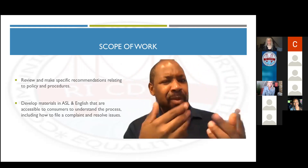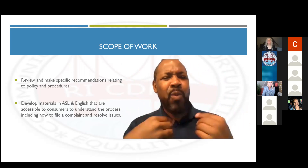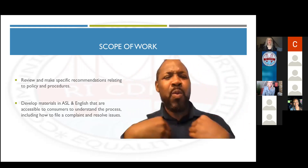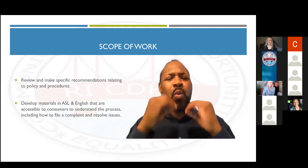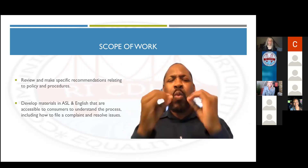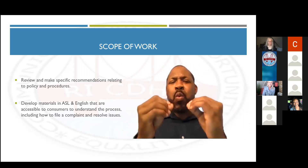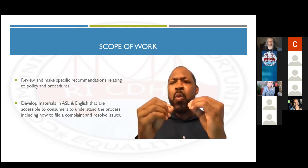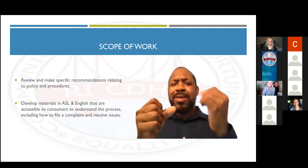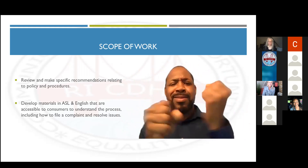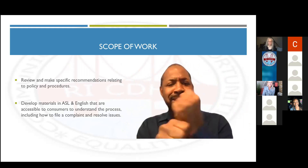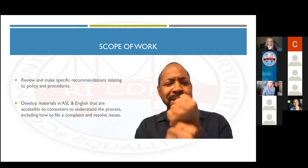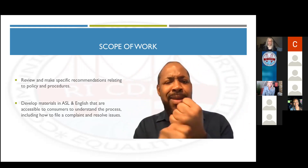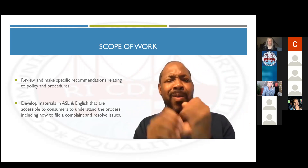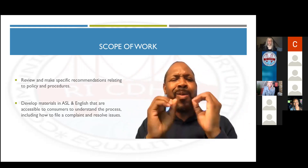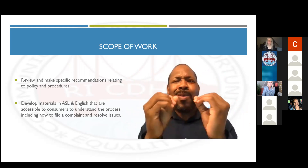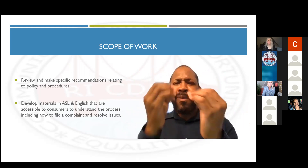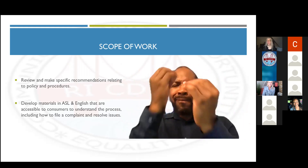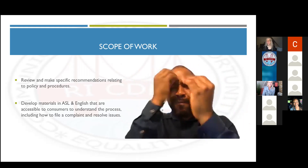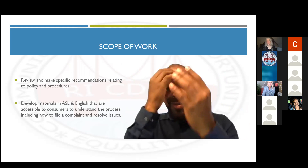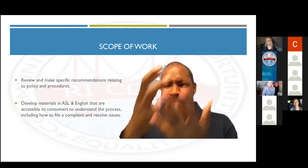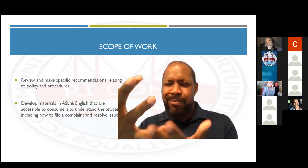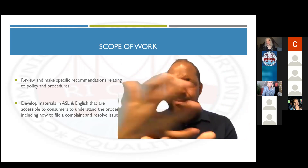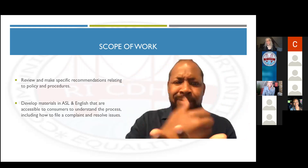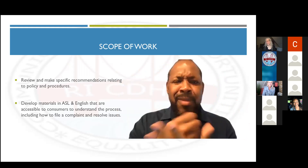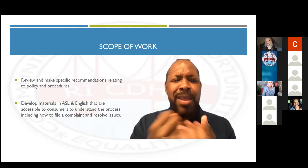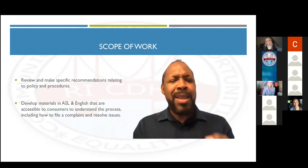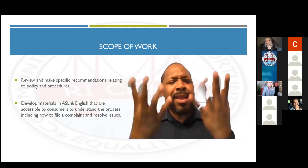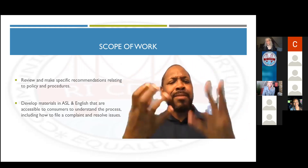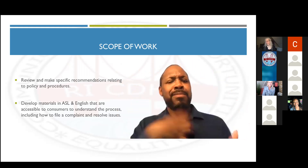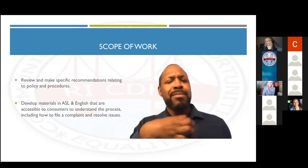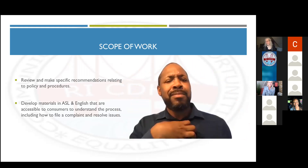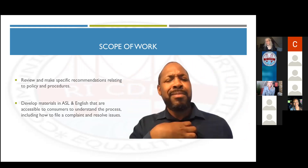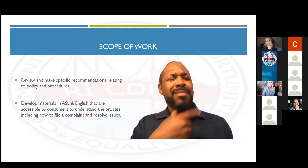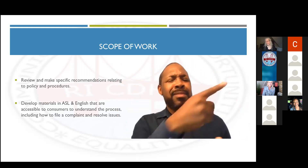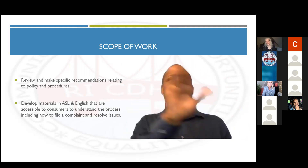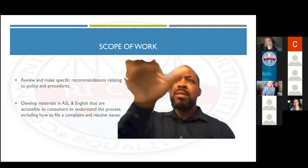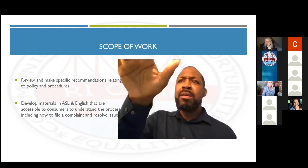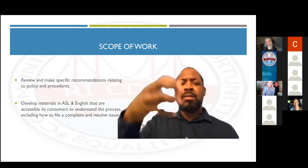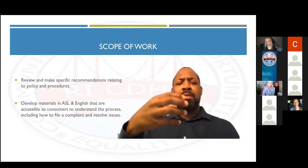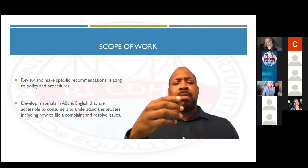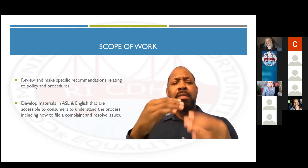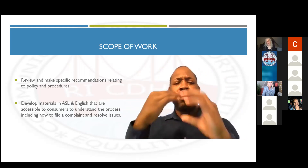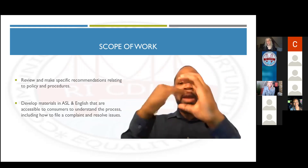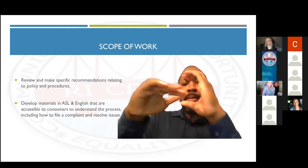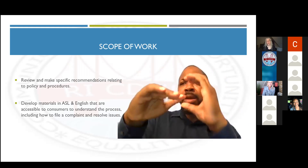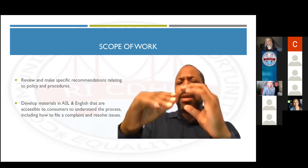we're not happy with this interpreter, but they haven't followed the steps that we need to have them file an